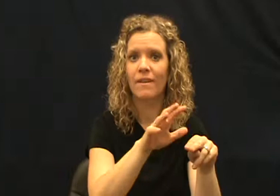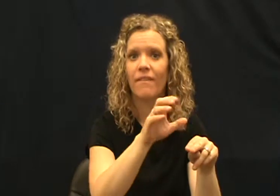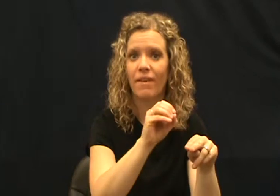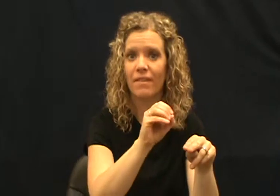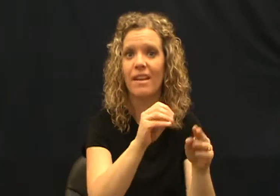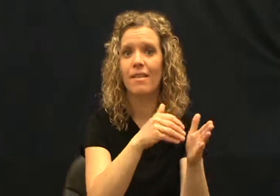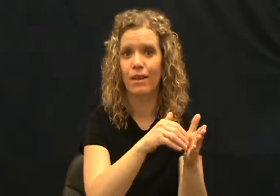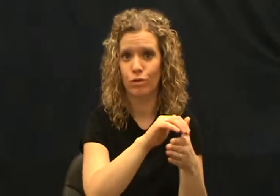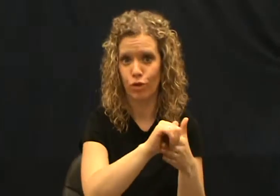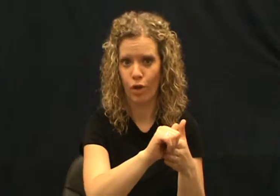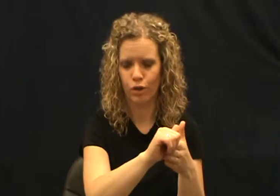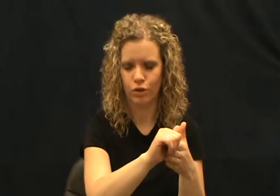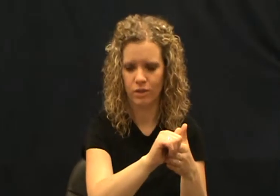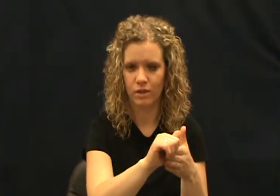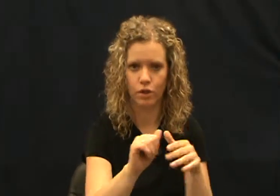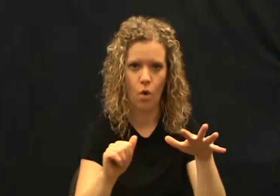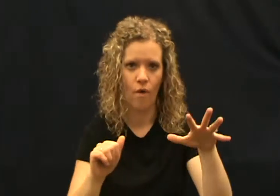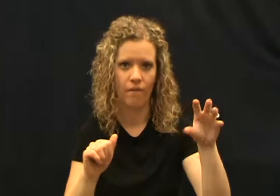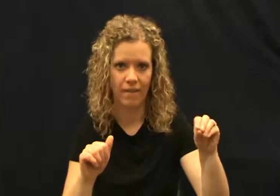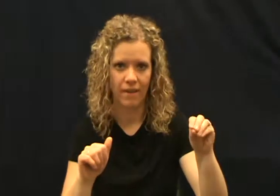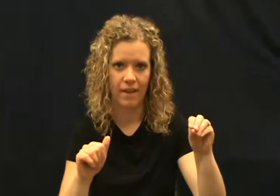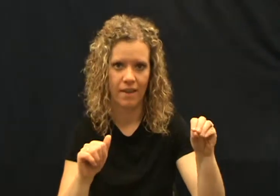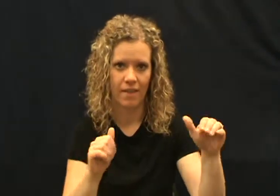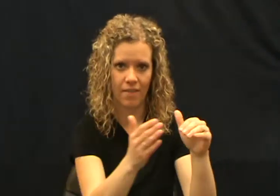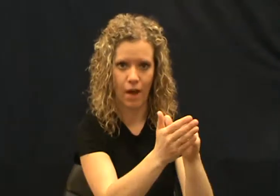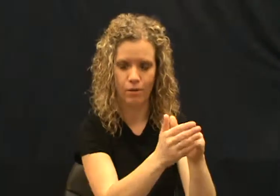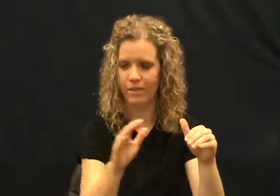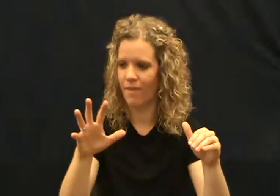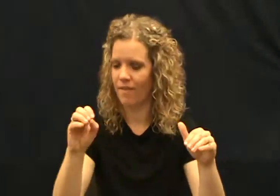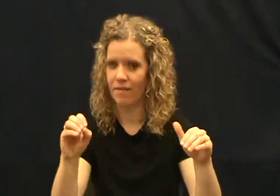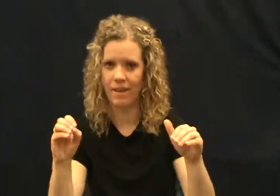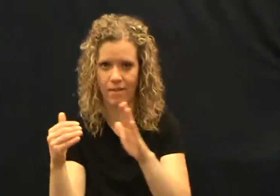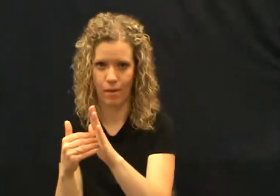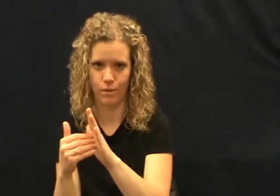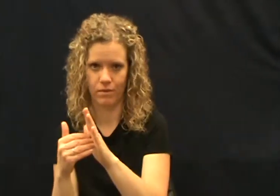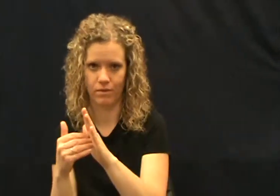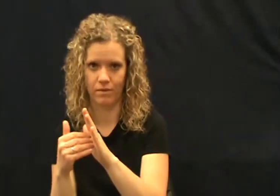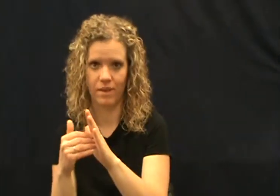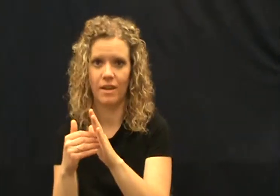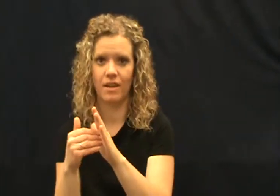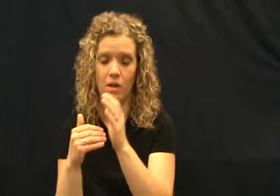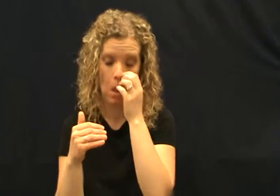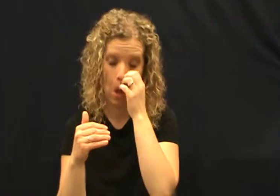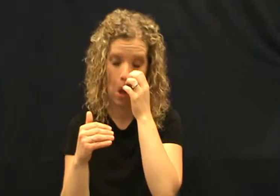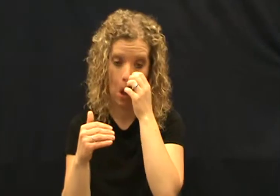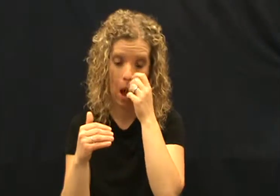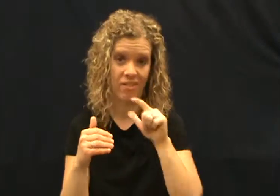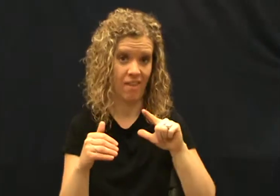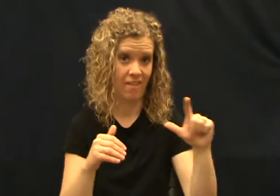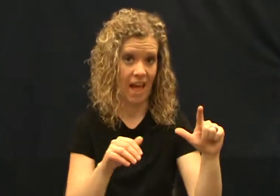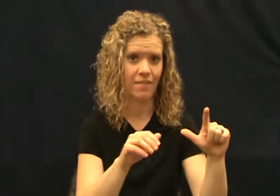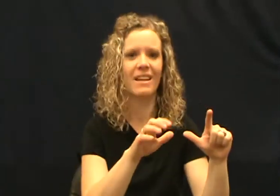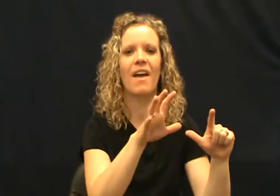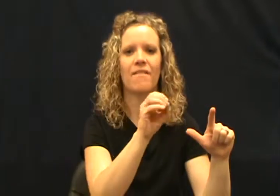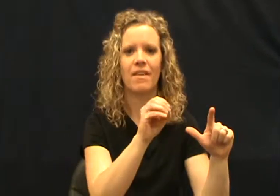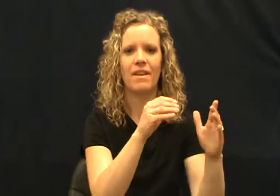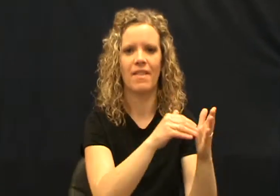duality as we record this transaction. An increase in assets on the left-hand side of the balance sheet equation is equal to